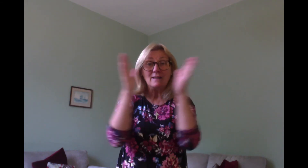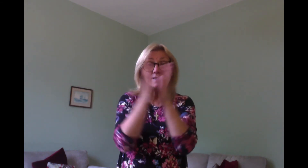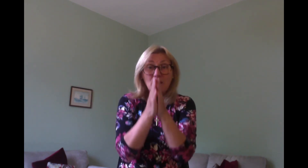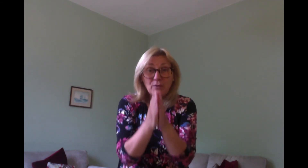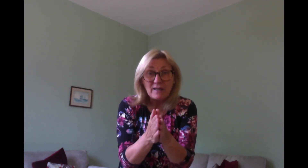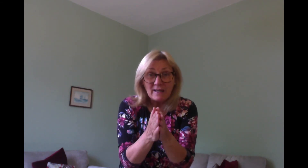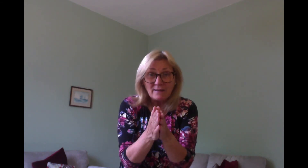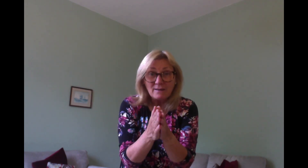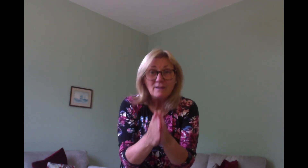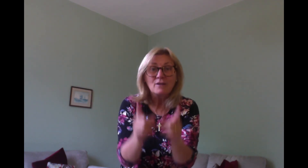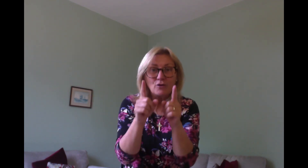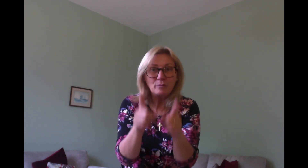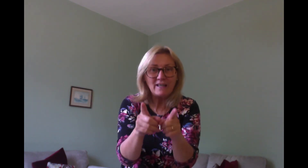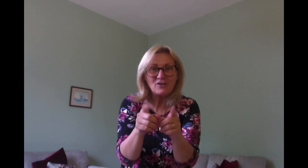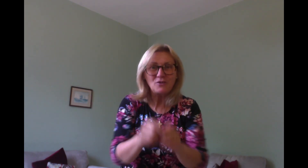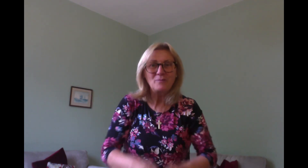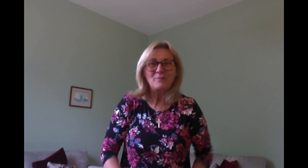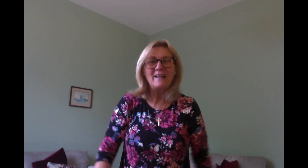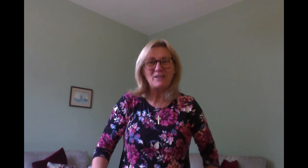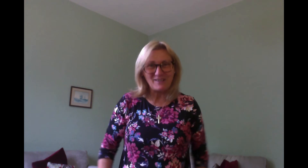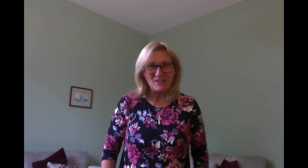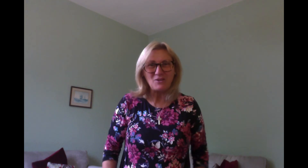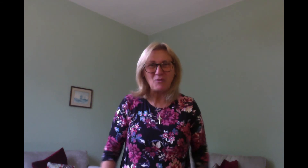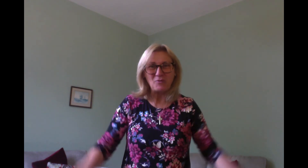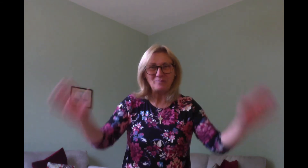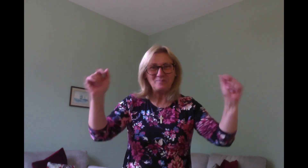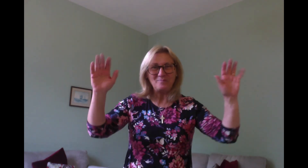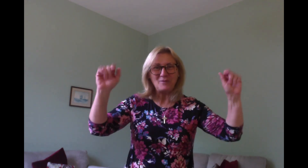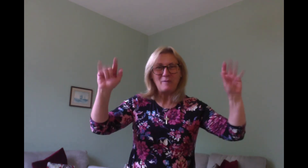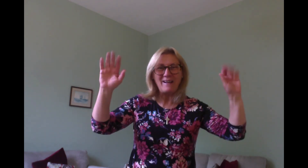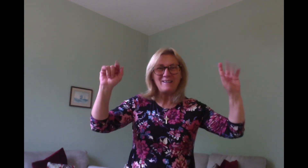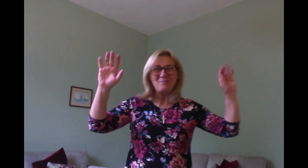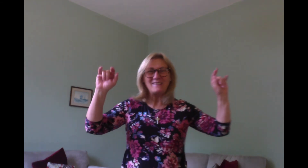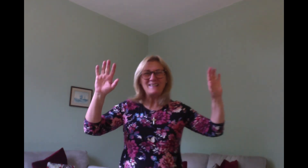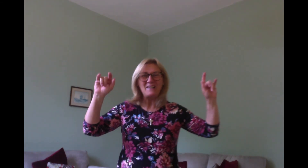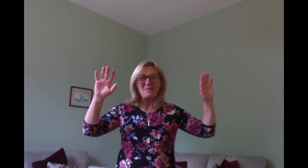stay praying. God bless you, and I'll see you tomorrow. Goodbye. See ya.